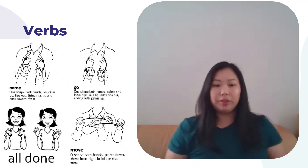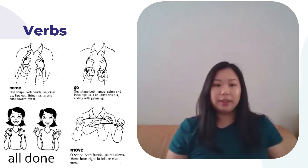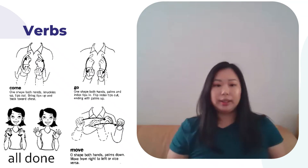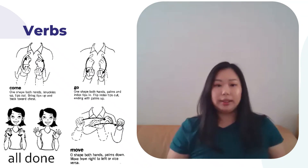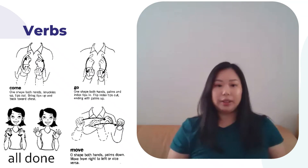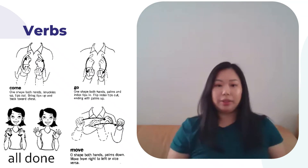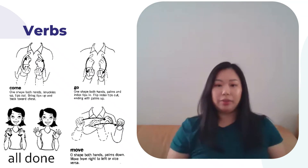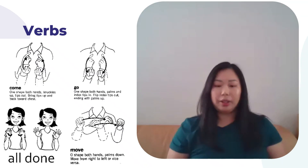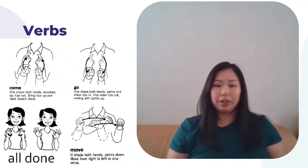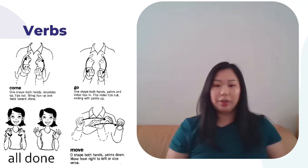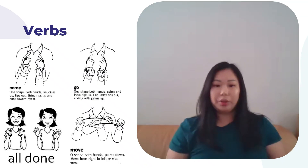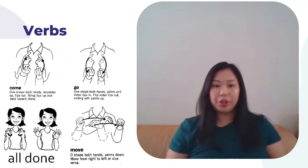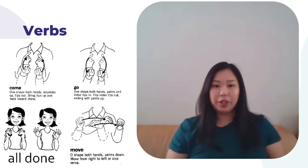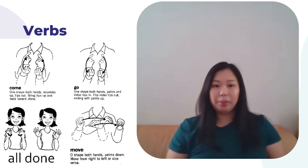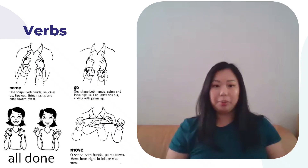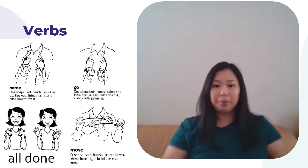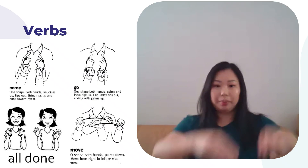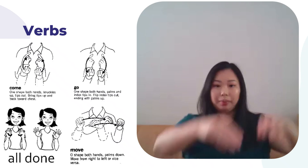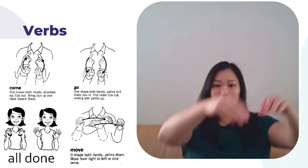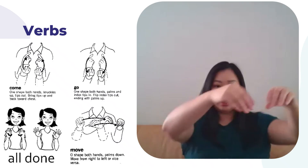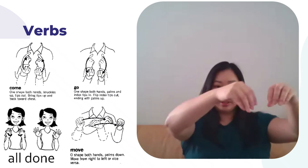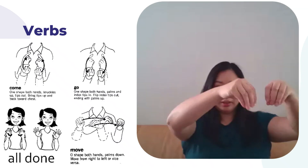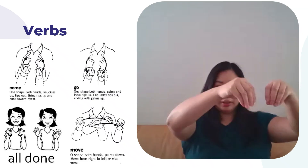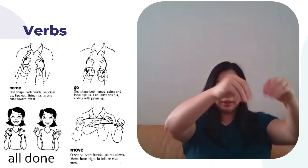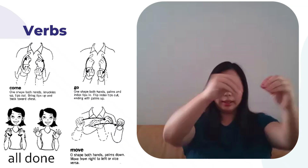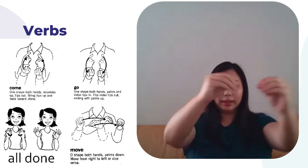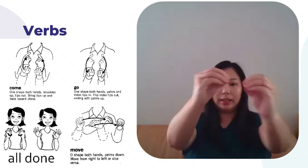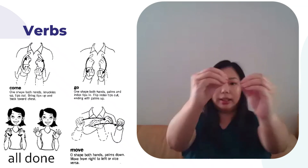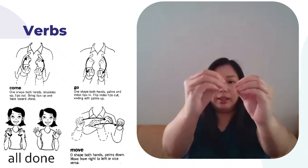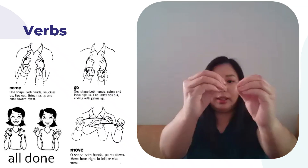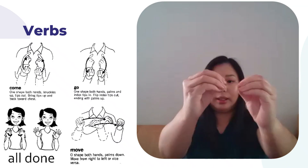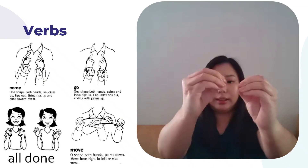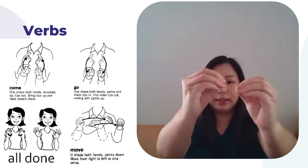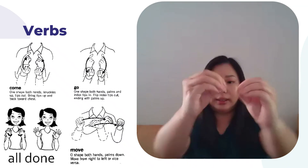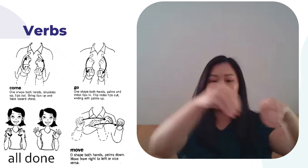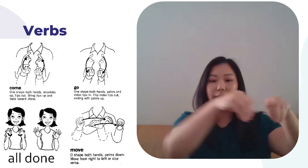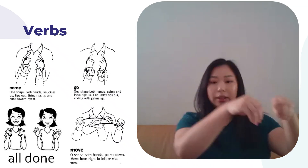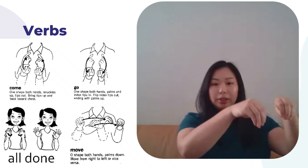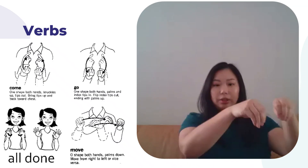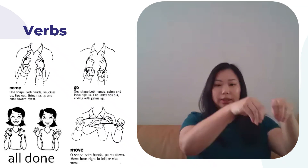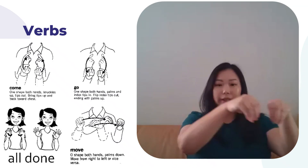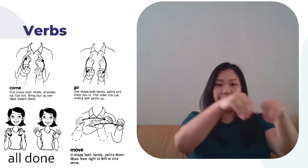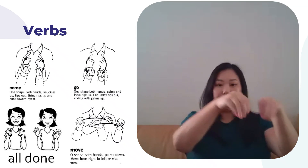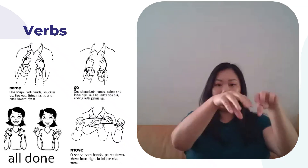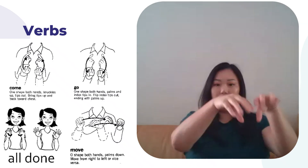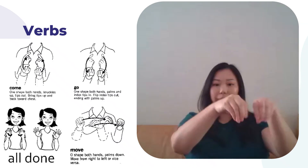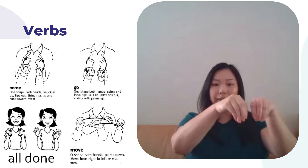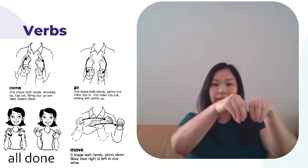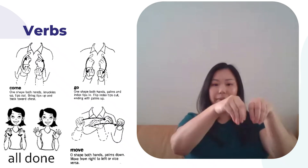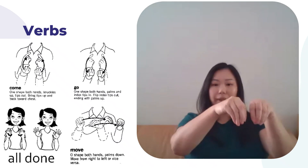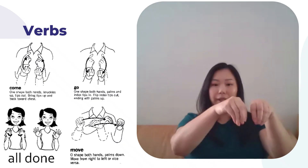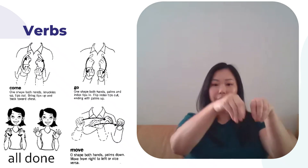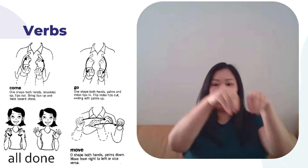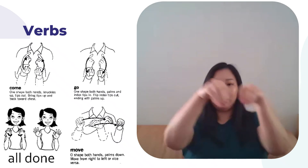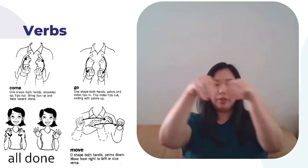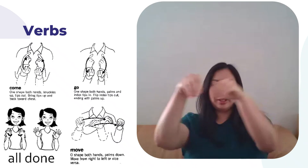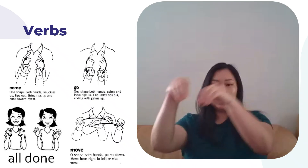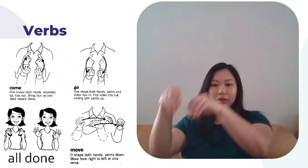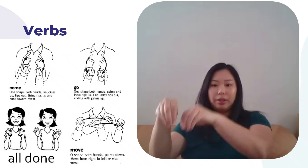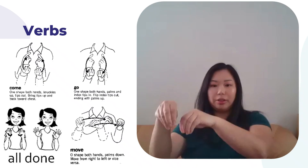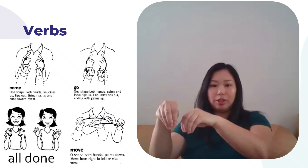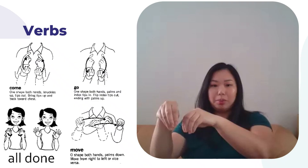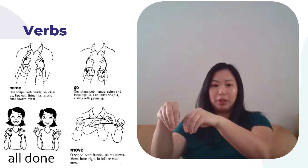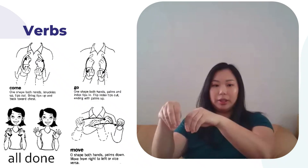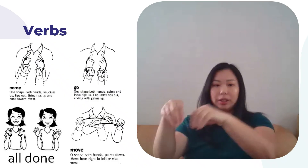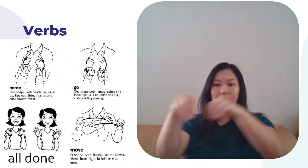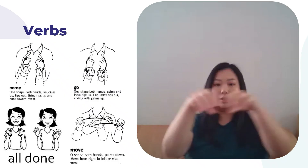Move, it says start with an O shape. So that's like this. So it looks like you're grabbing something and you're moving it to